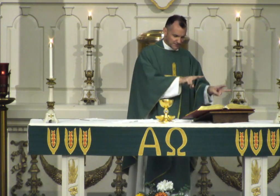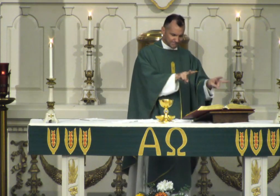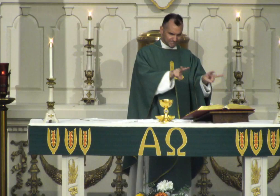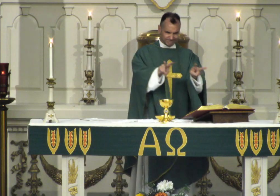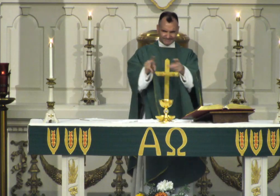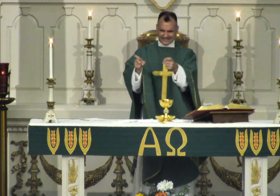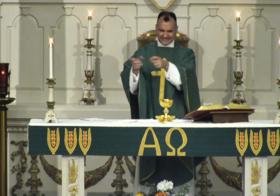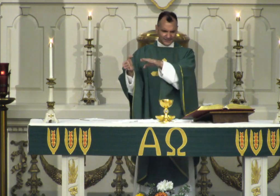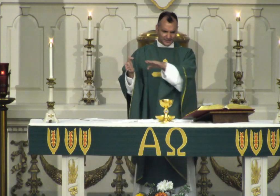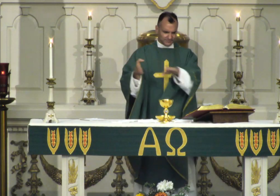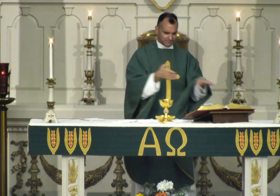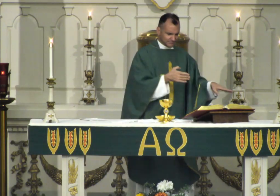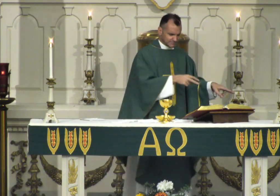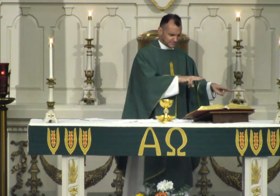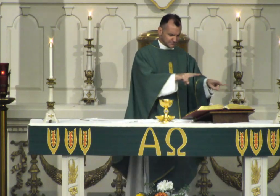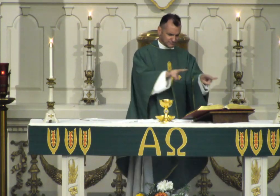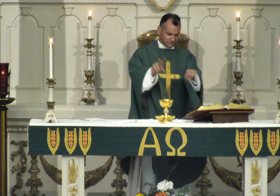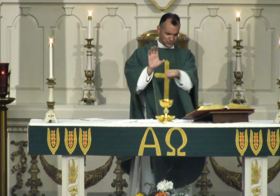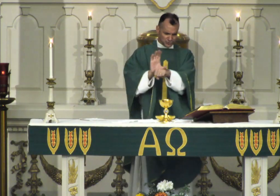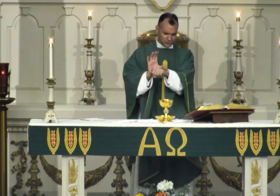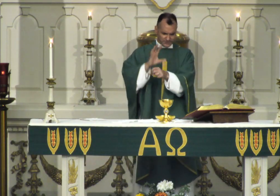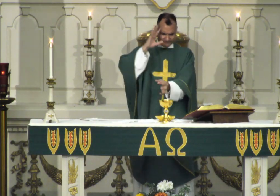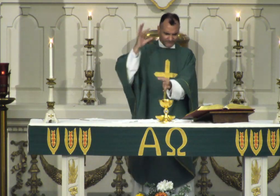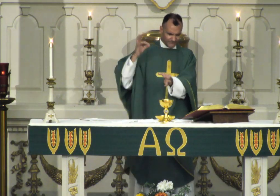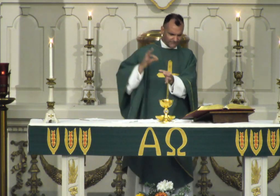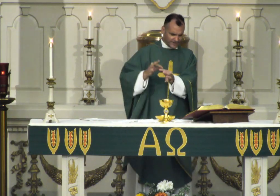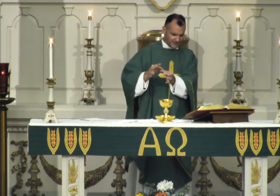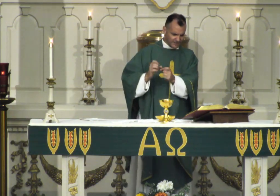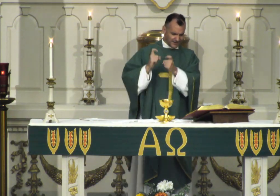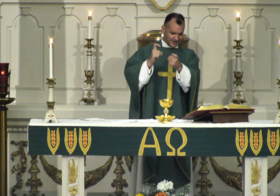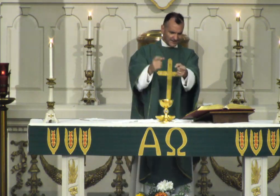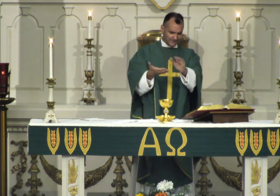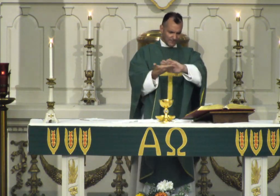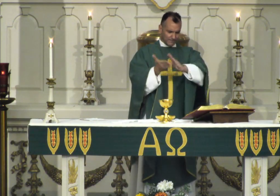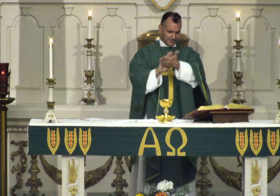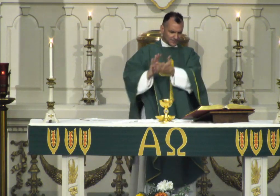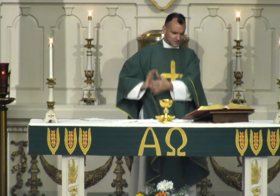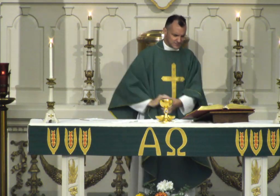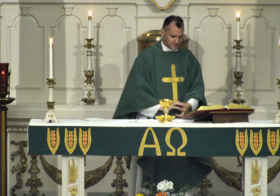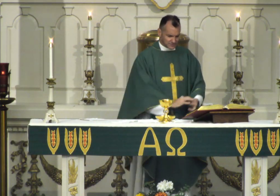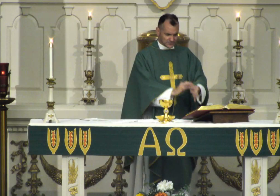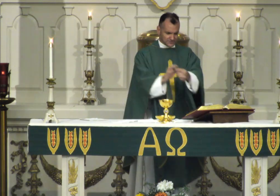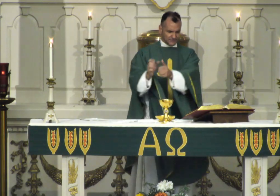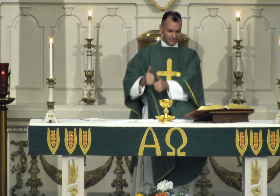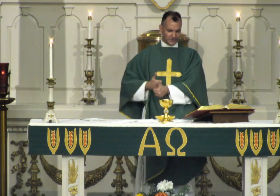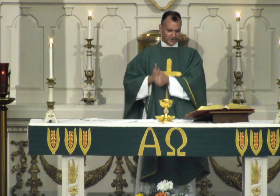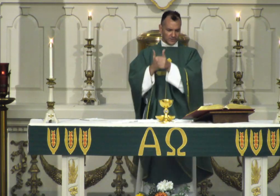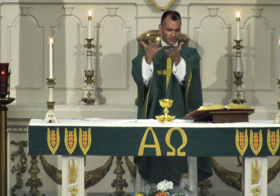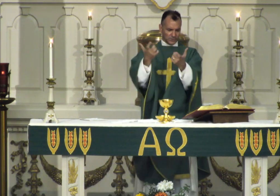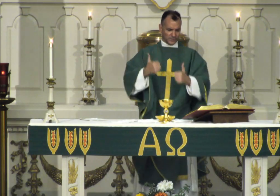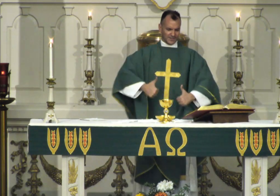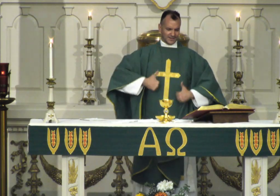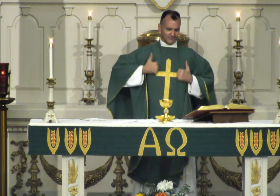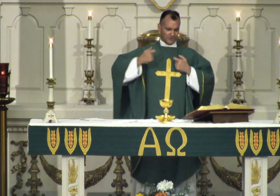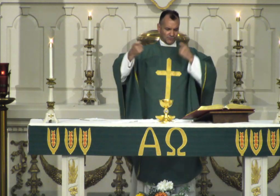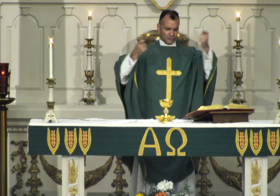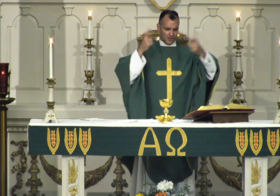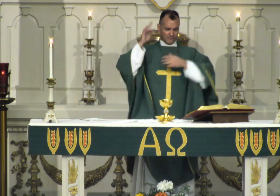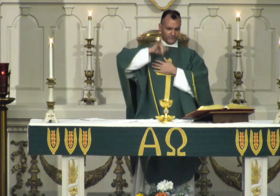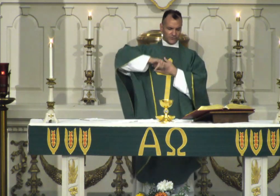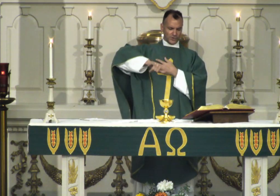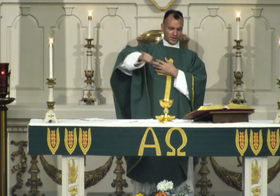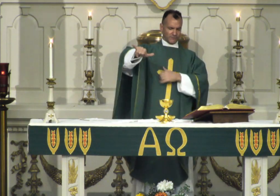your church, and graciously grant your peace and unity in accordance with your will, who live and